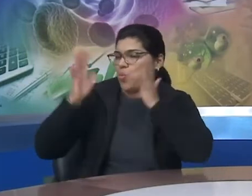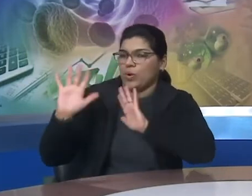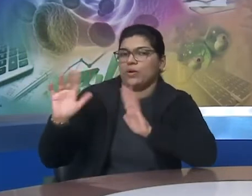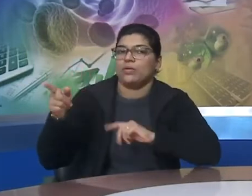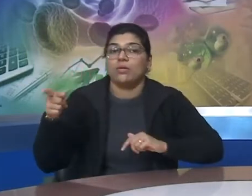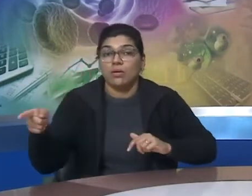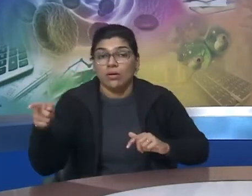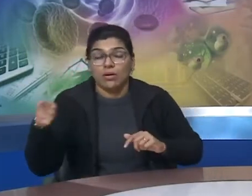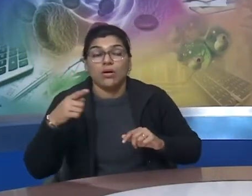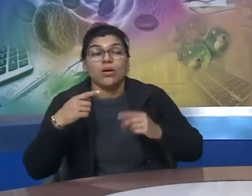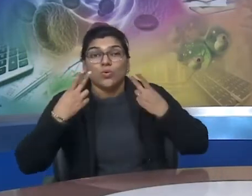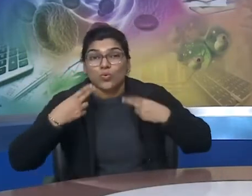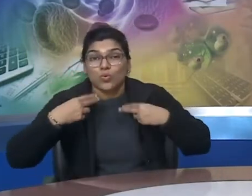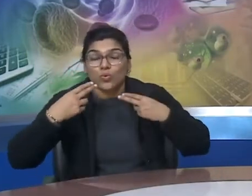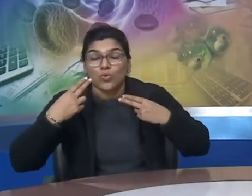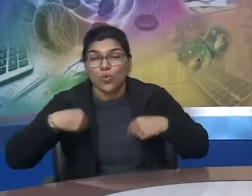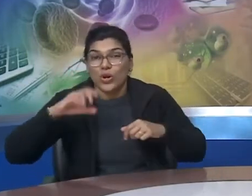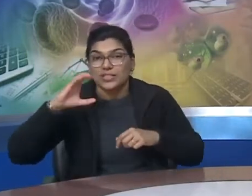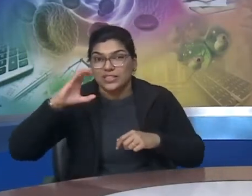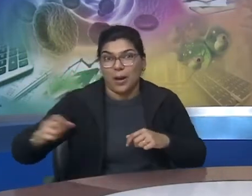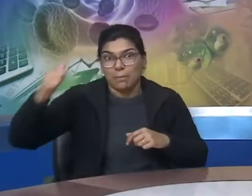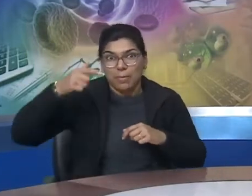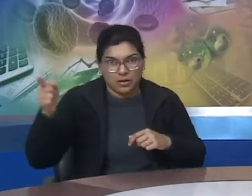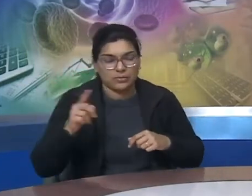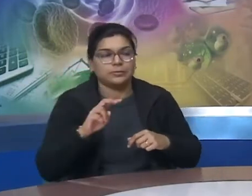my life that I am